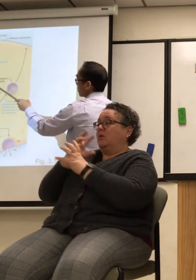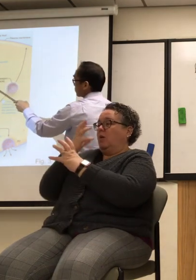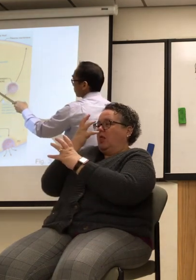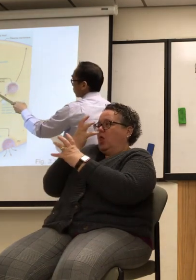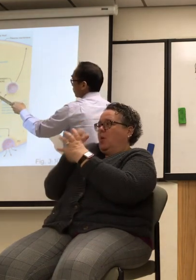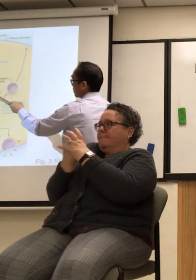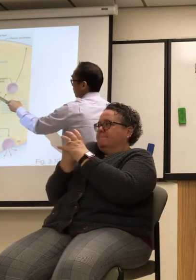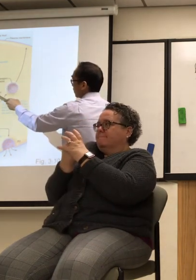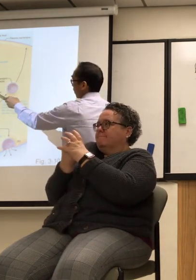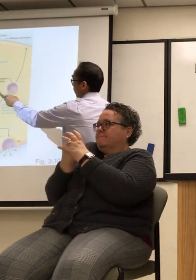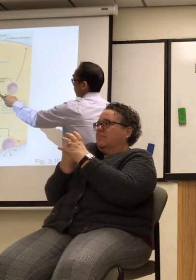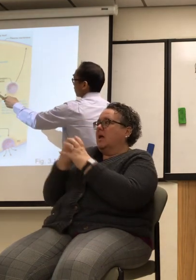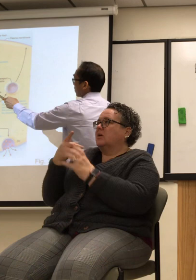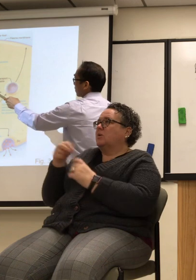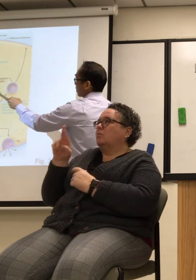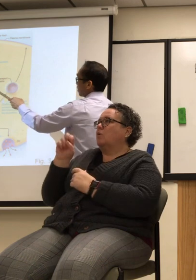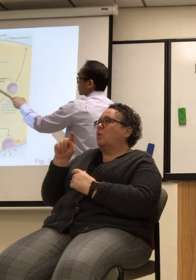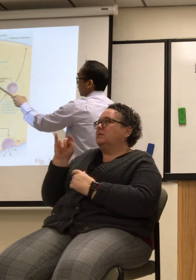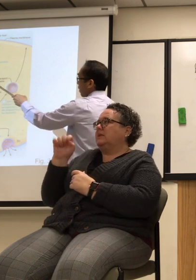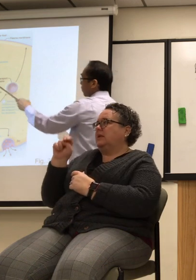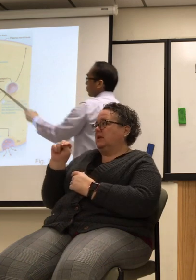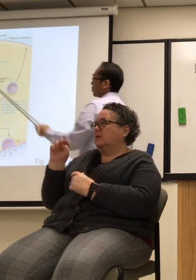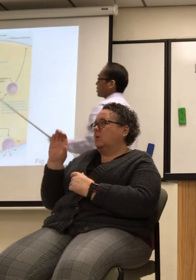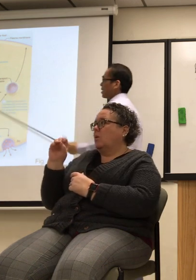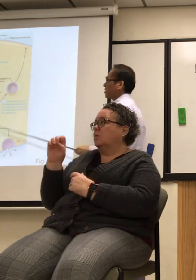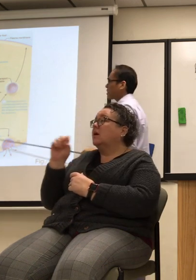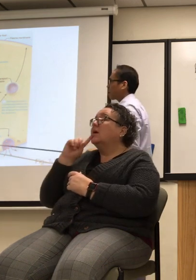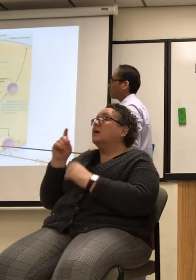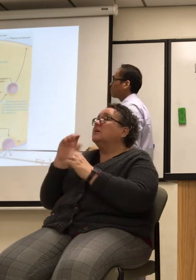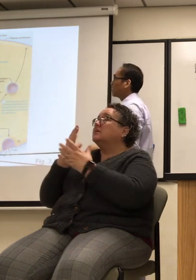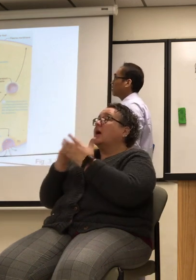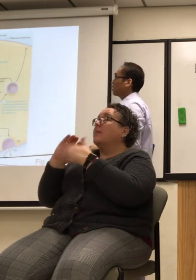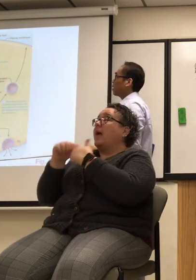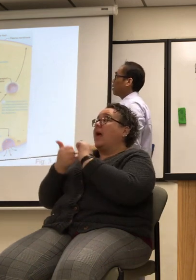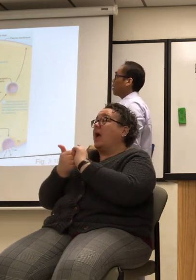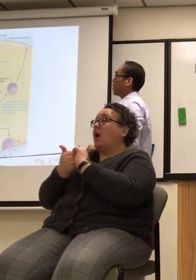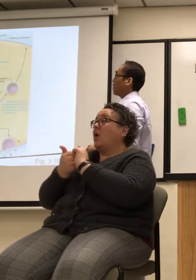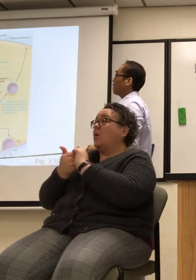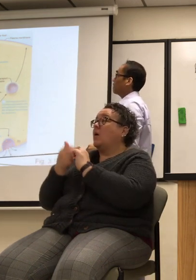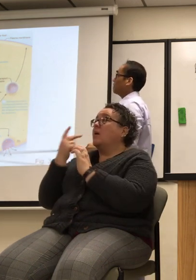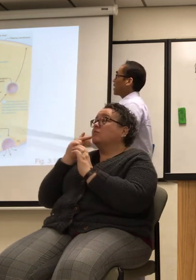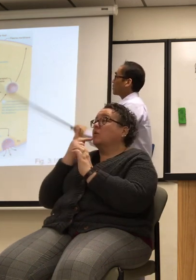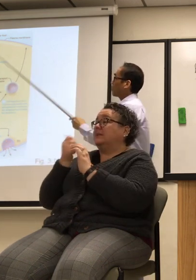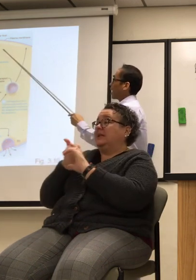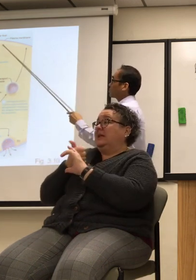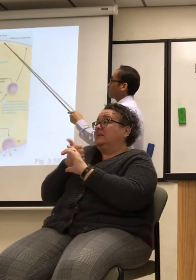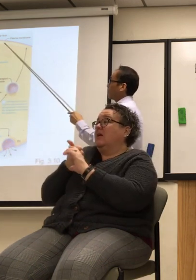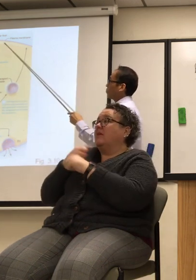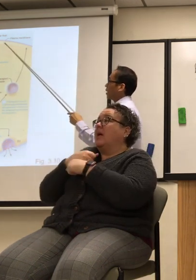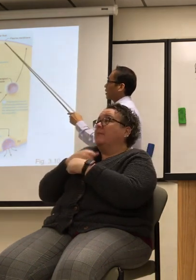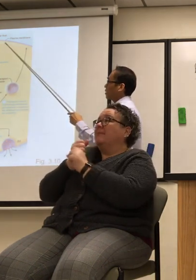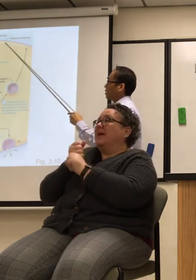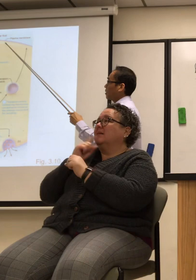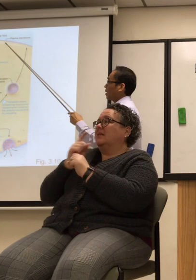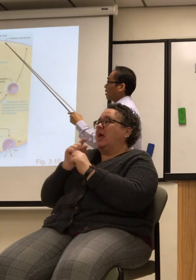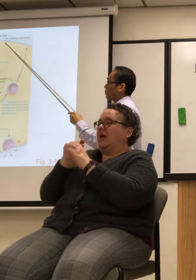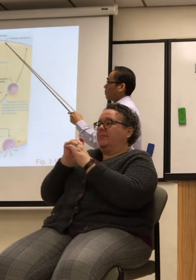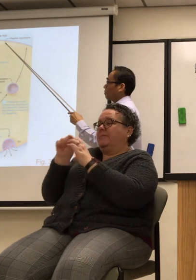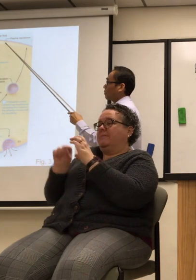pit, there's a protein coat. Somehow the proteins kind of make the plasma